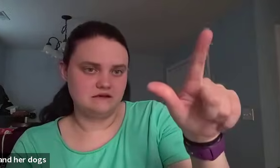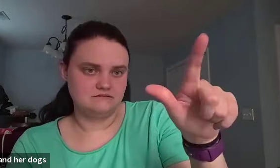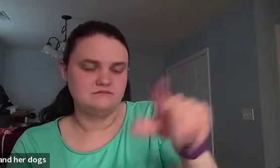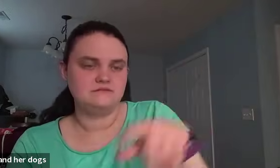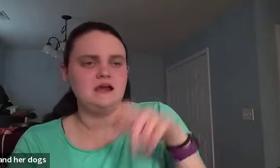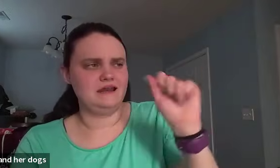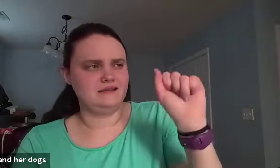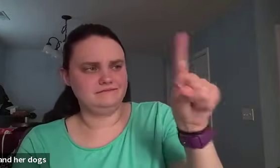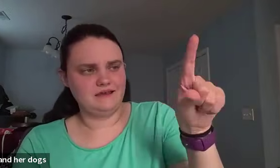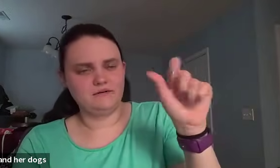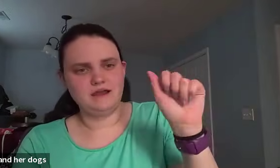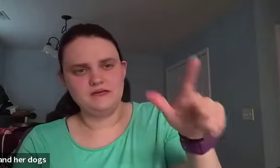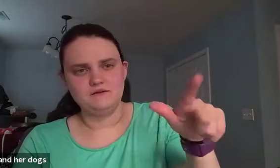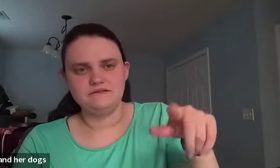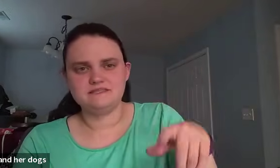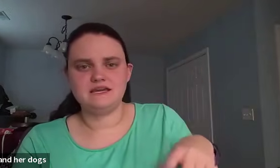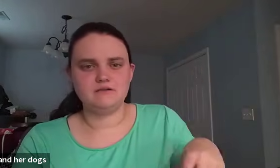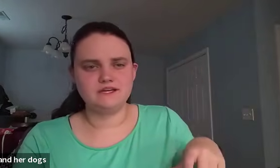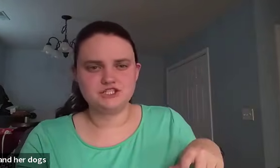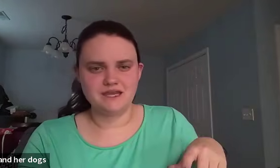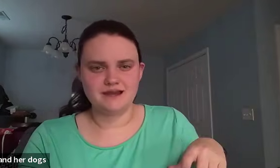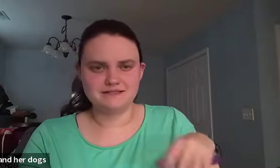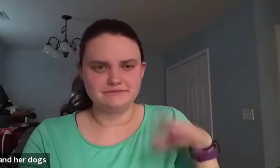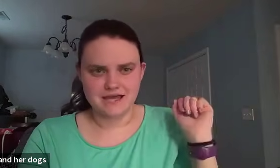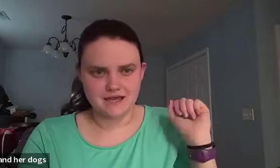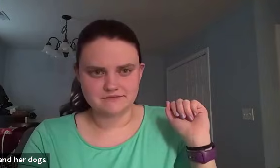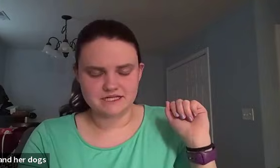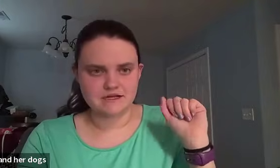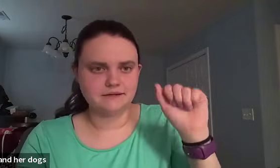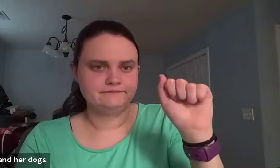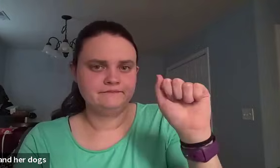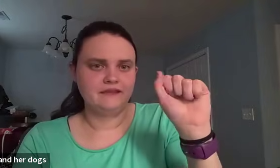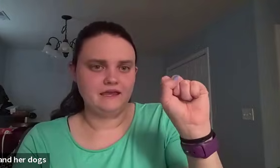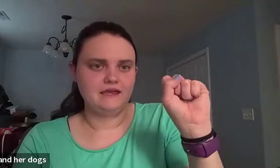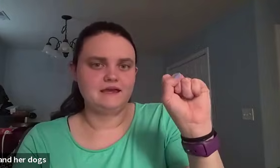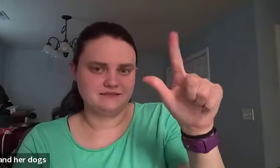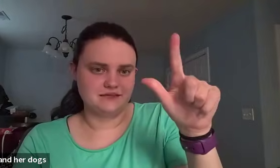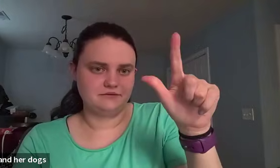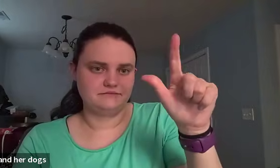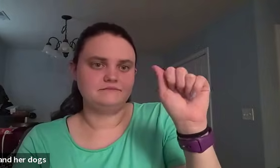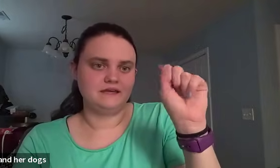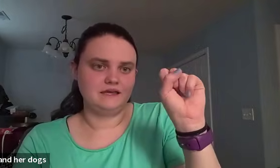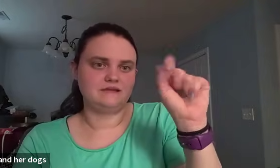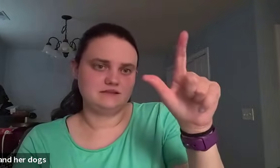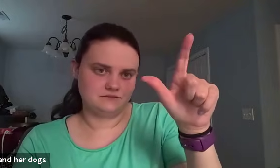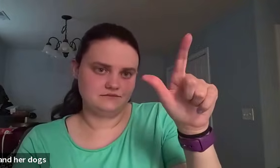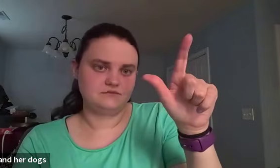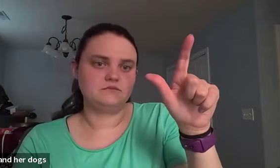ASL. And I know I add that little fancy L. That's just me adding some pizzazz to my signing. ASL. ASL.